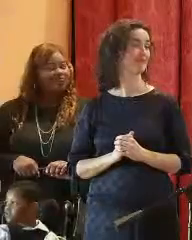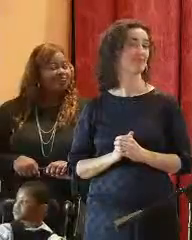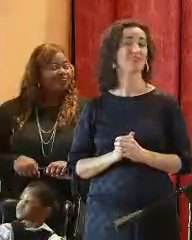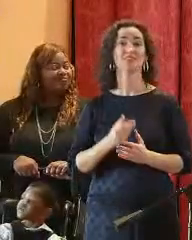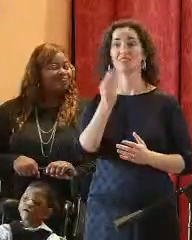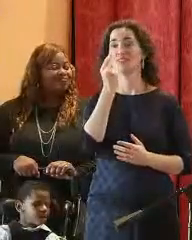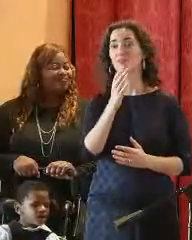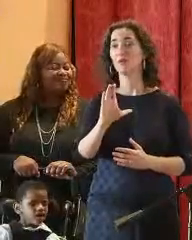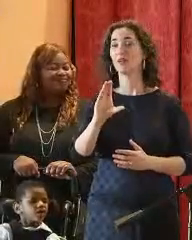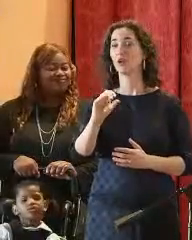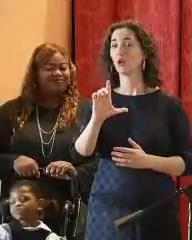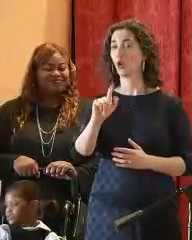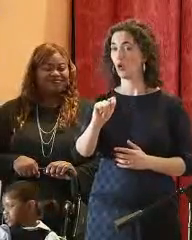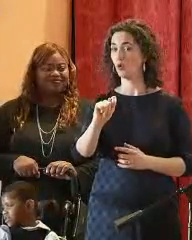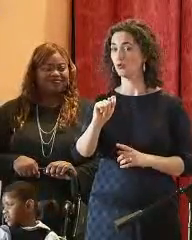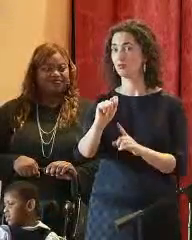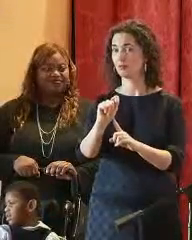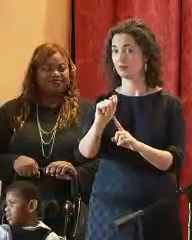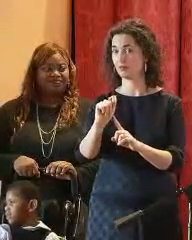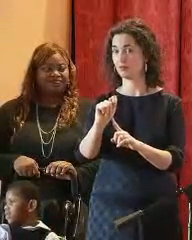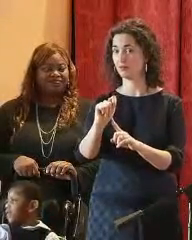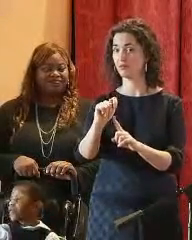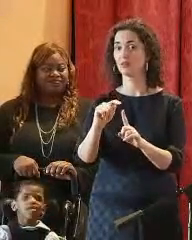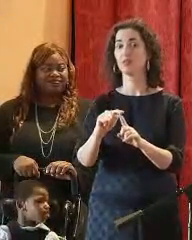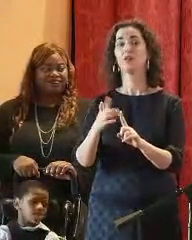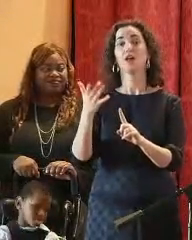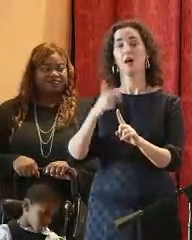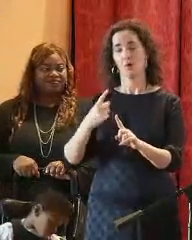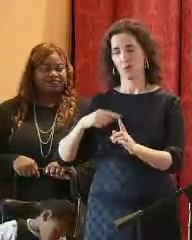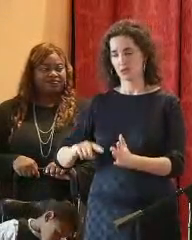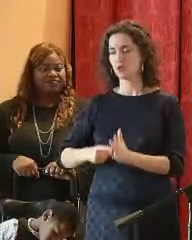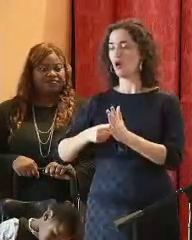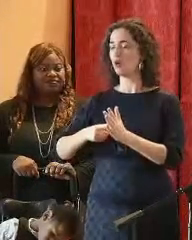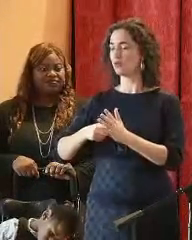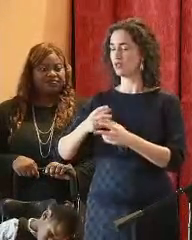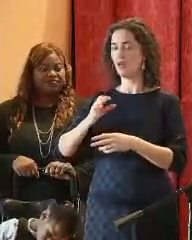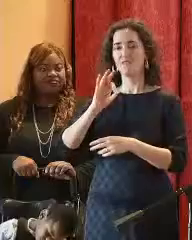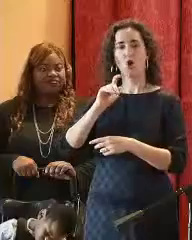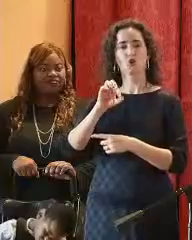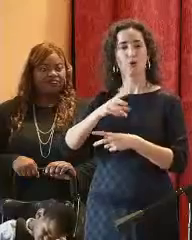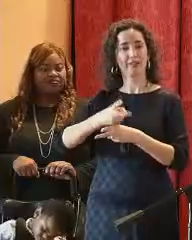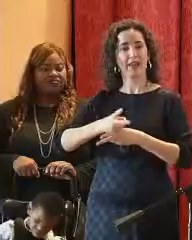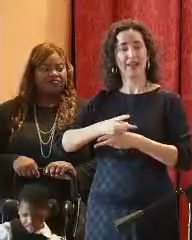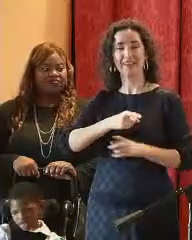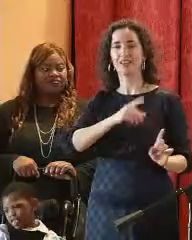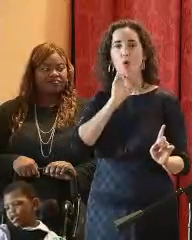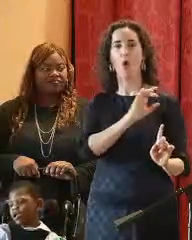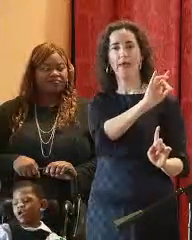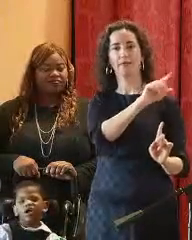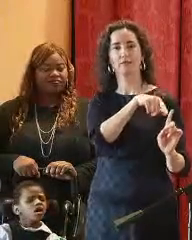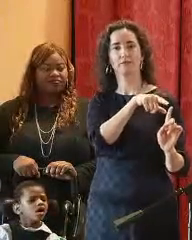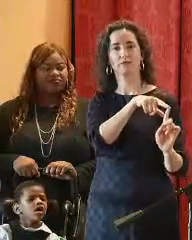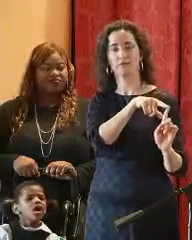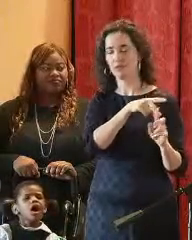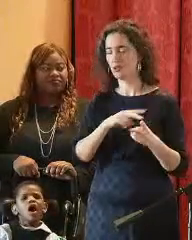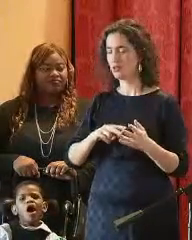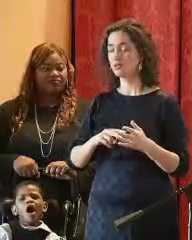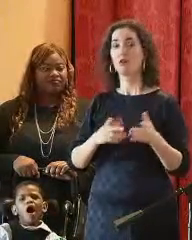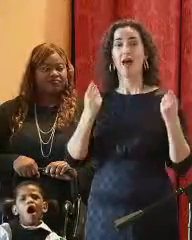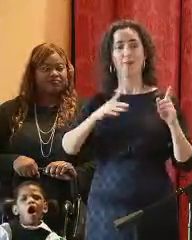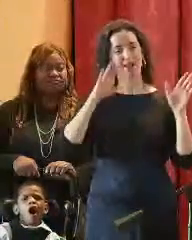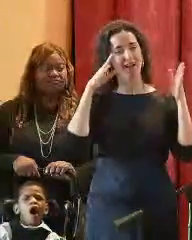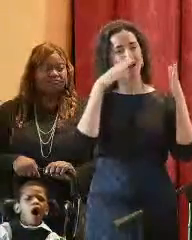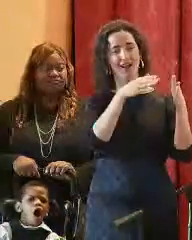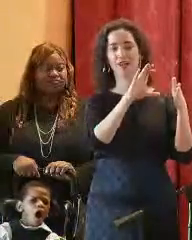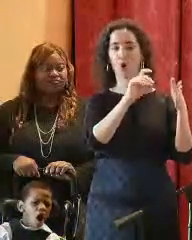Colt was 8 years old when we started foster care. So all of a sudden, attention's diverted